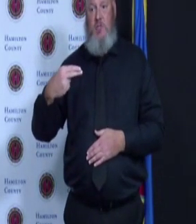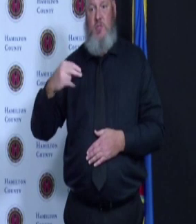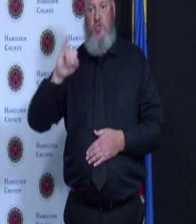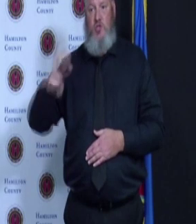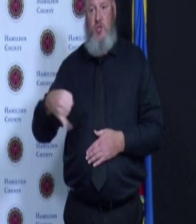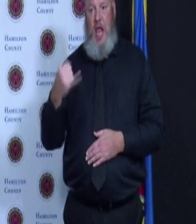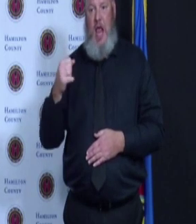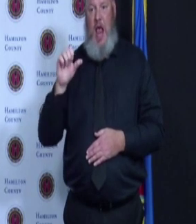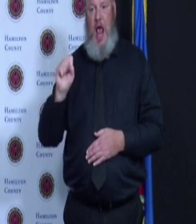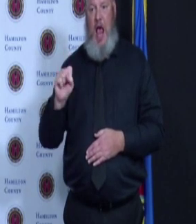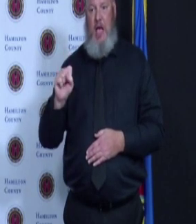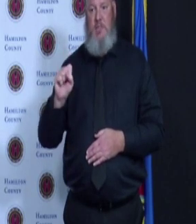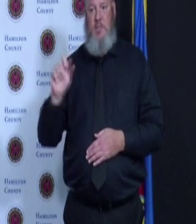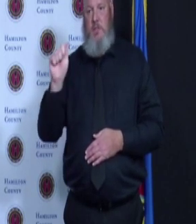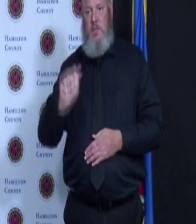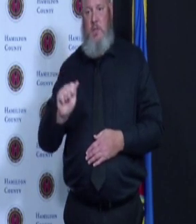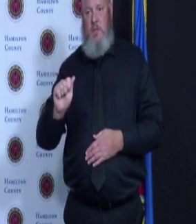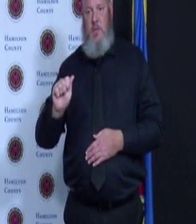hchjs.org,